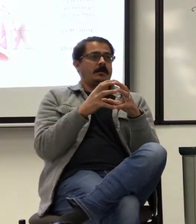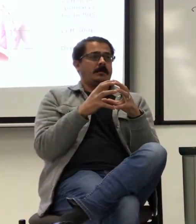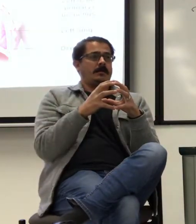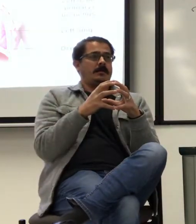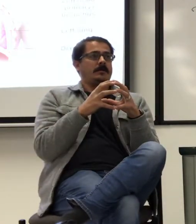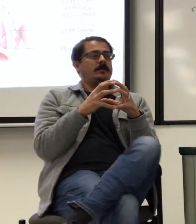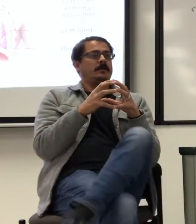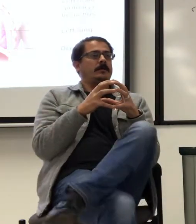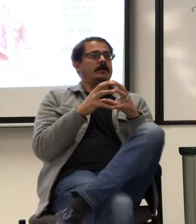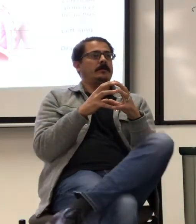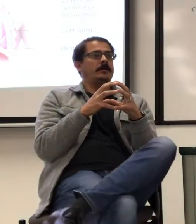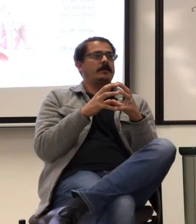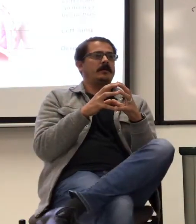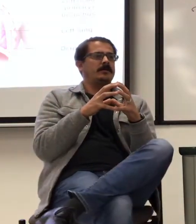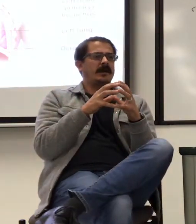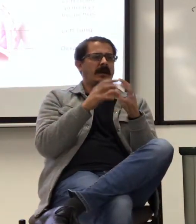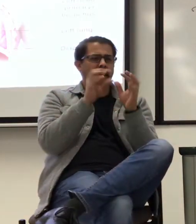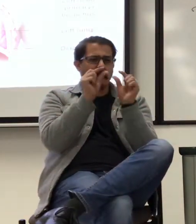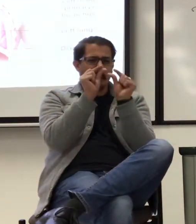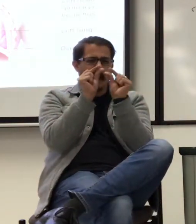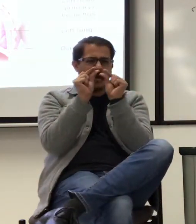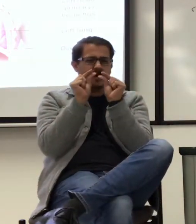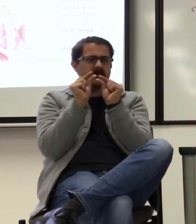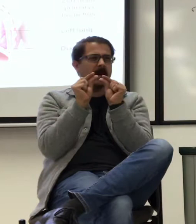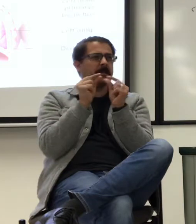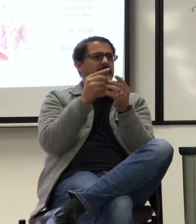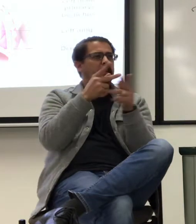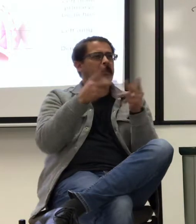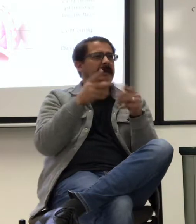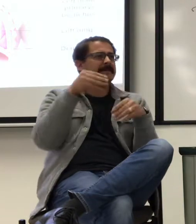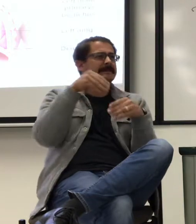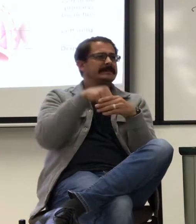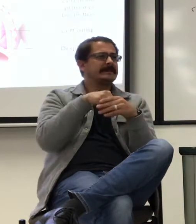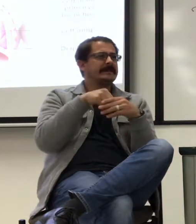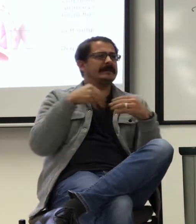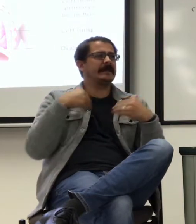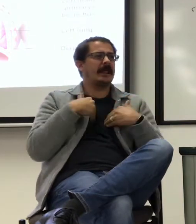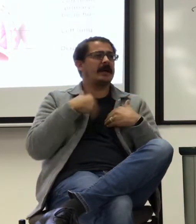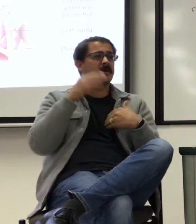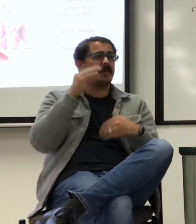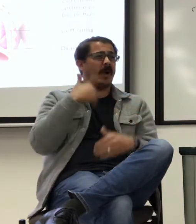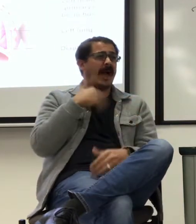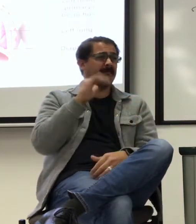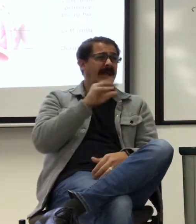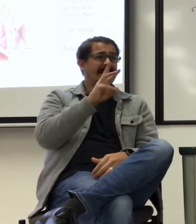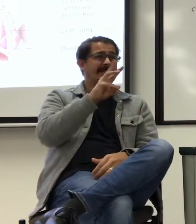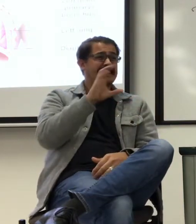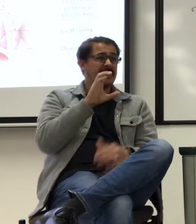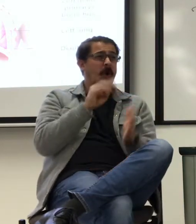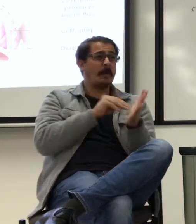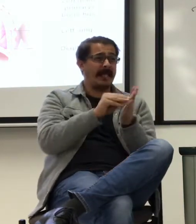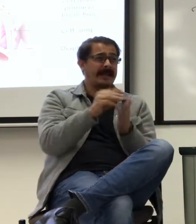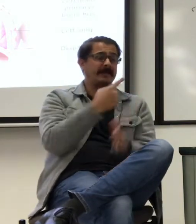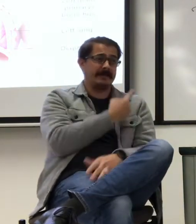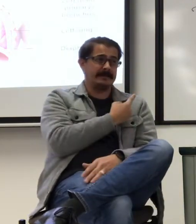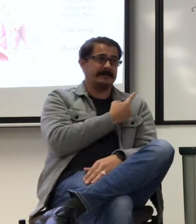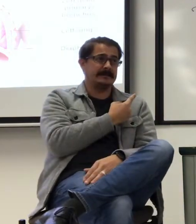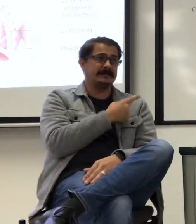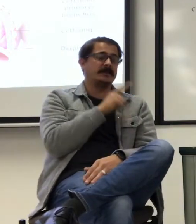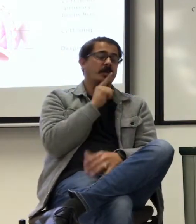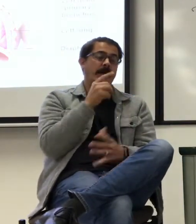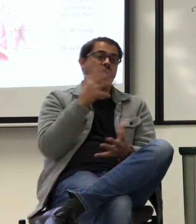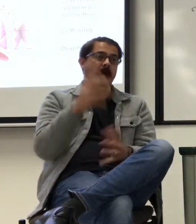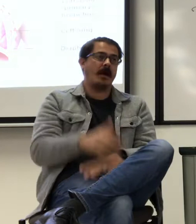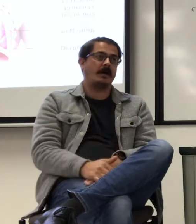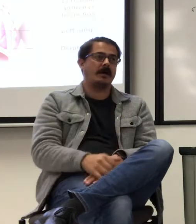These are microscopic spaces in the lung, and you got like 600 million of them. Okay, so basically it's a lot. So